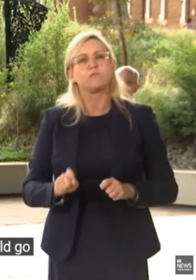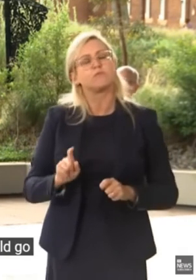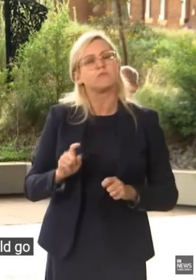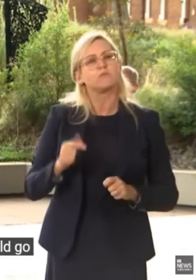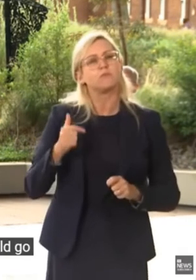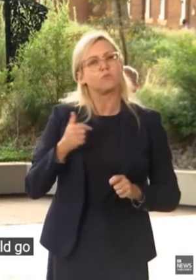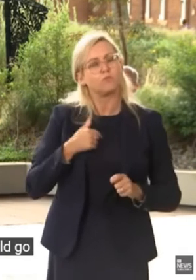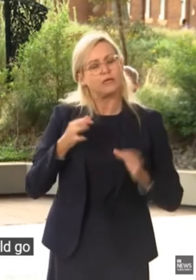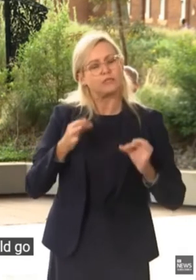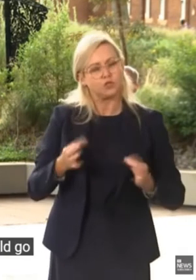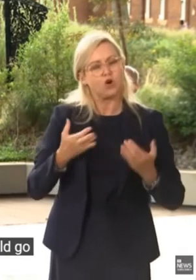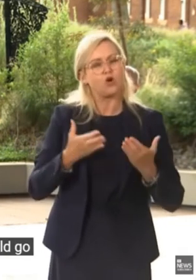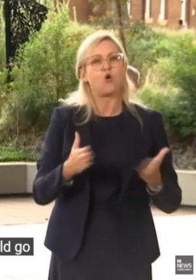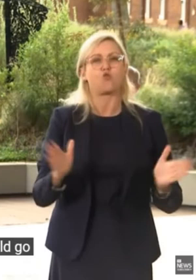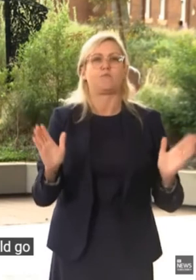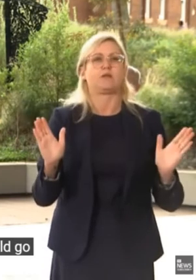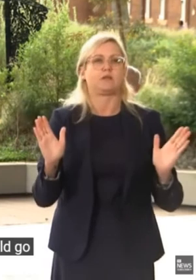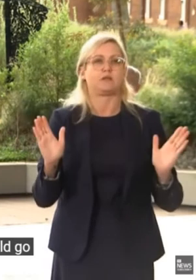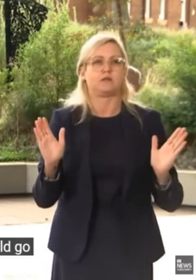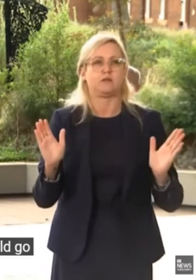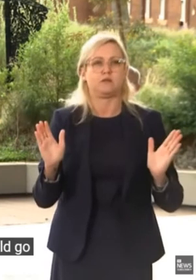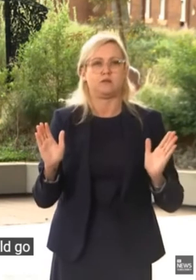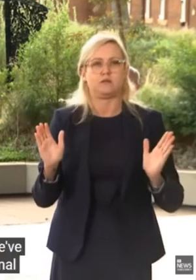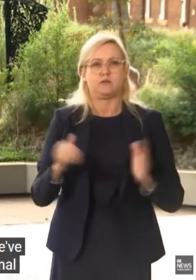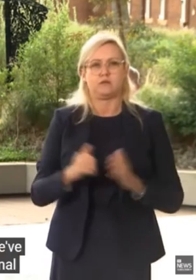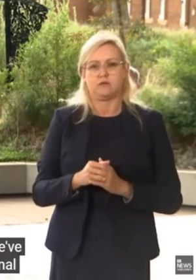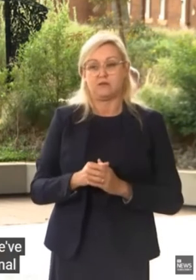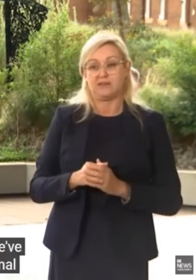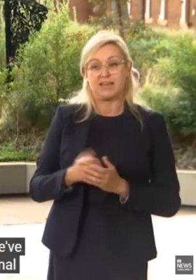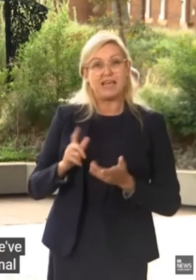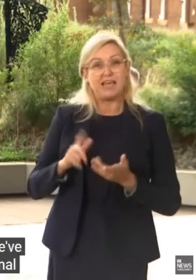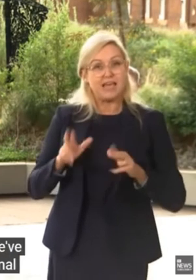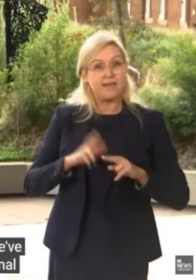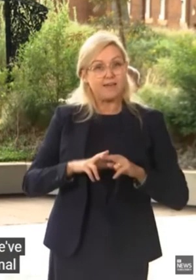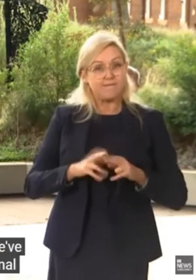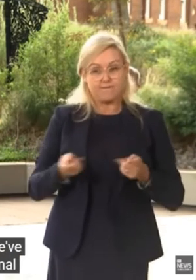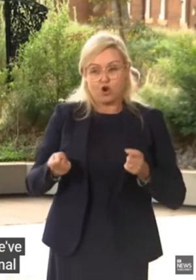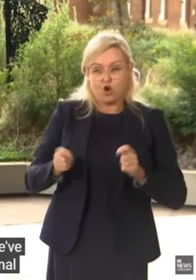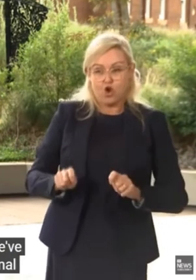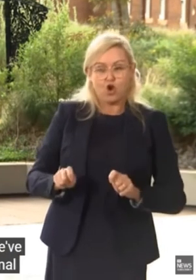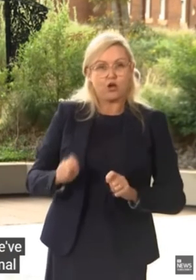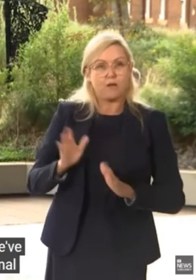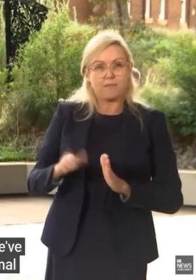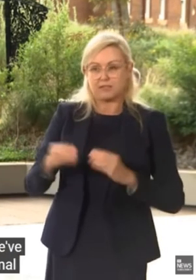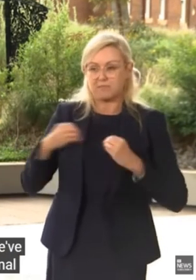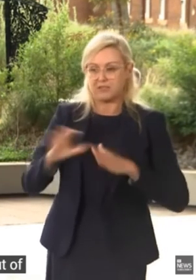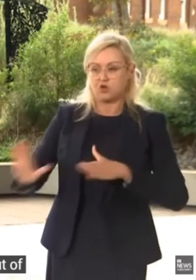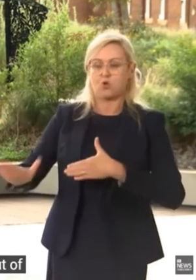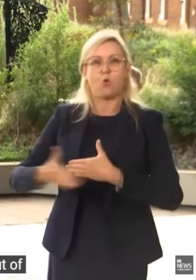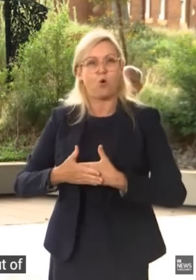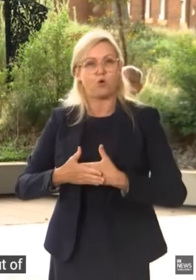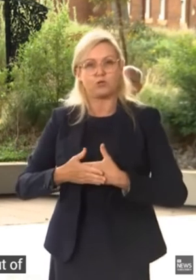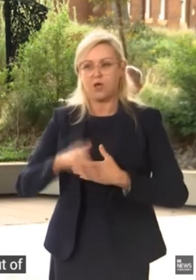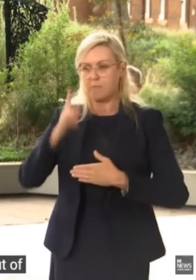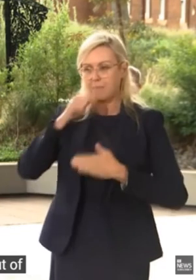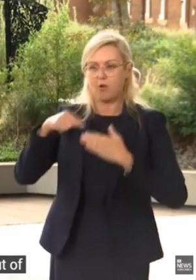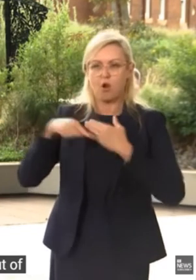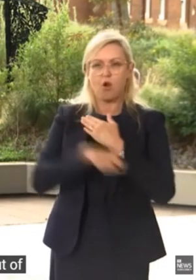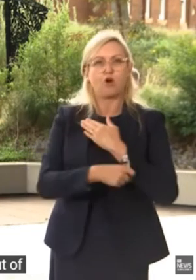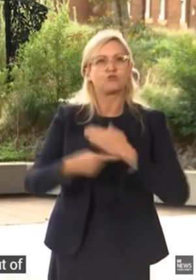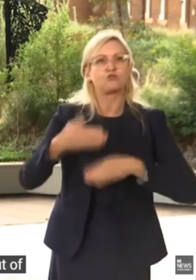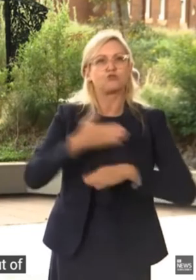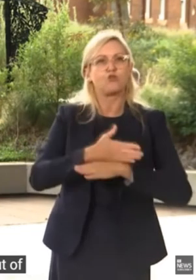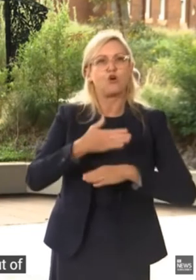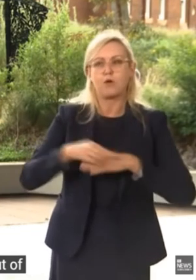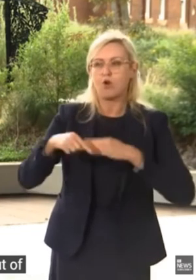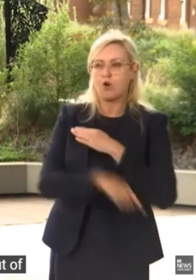we've moved through this transitional period. Lockdowns crush businesses and get people out of work. That is not the approach we're taking